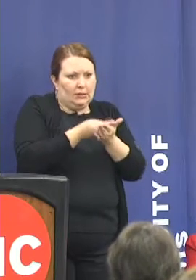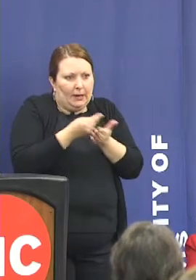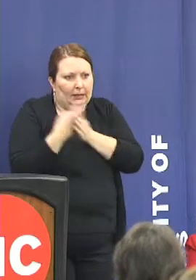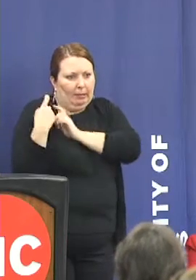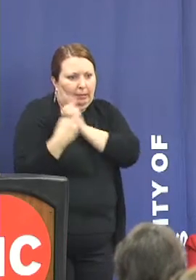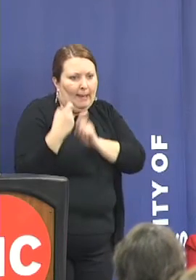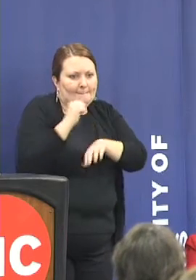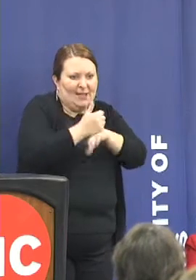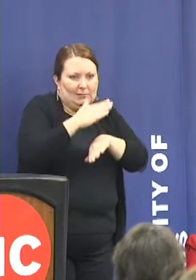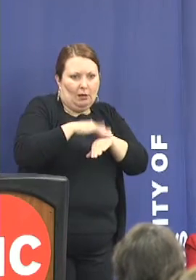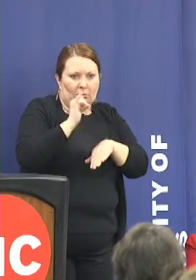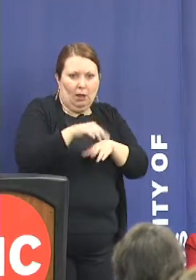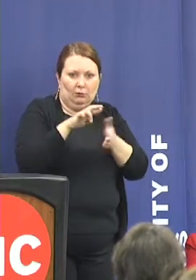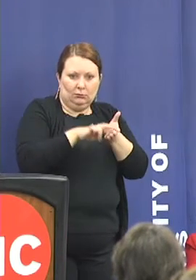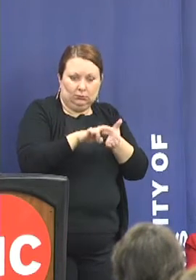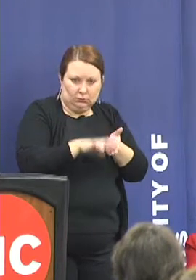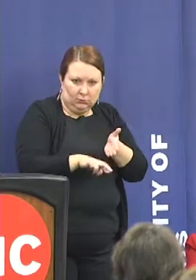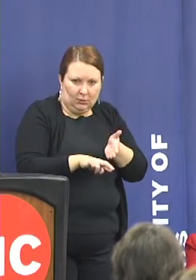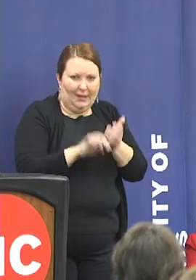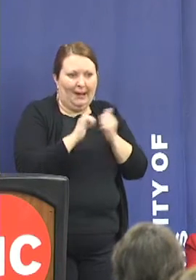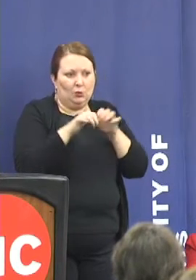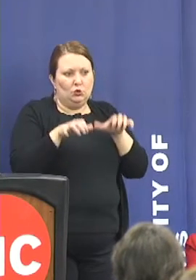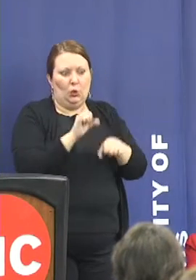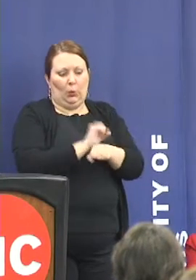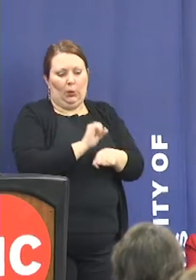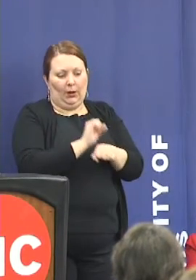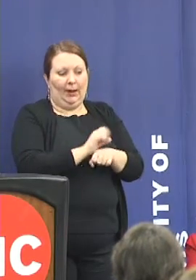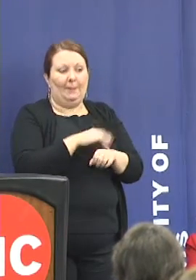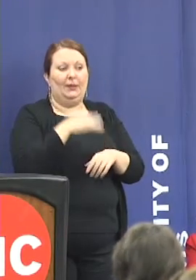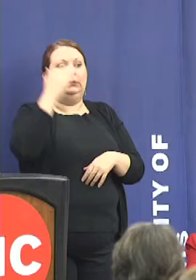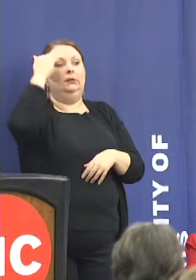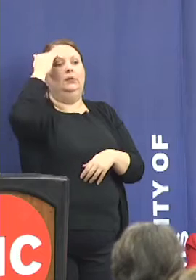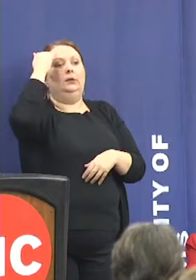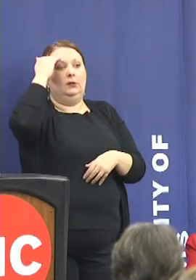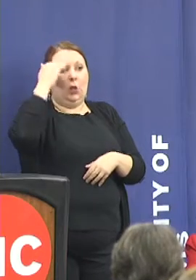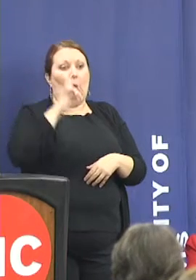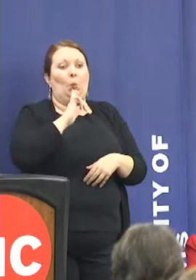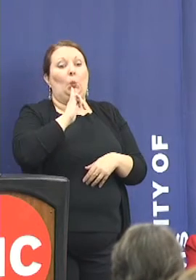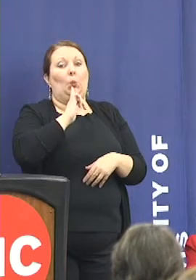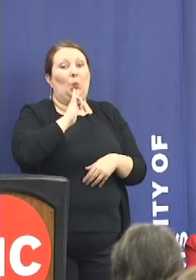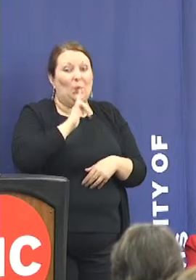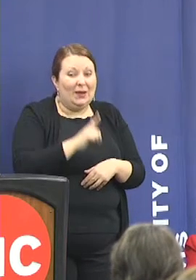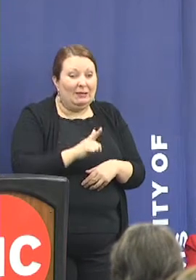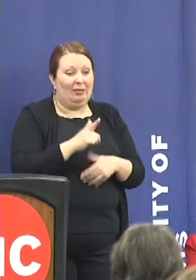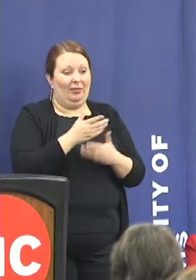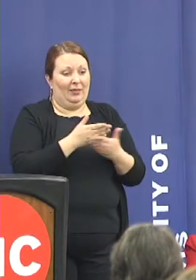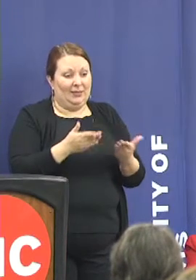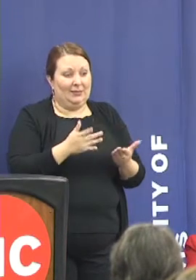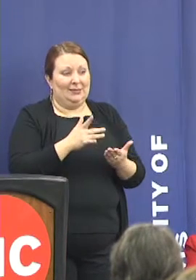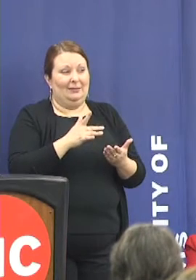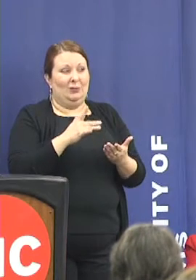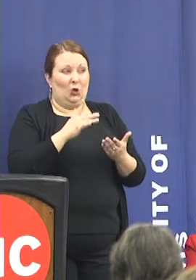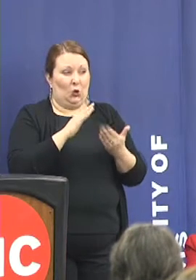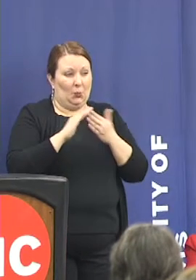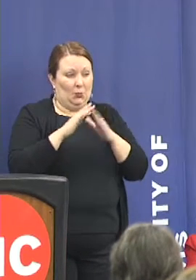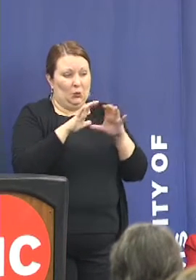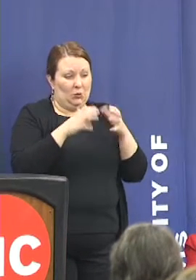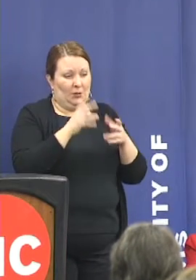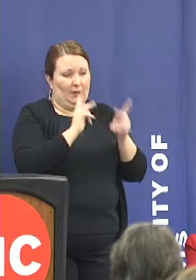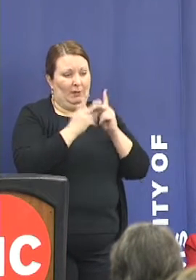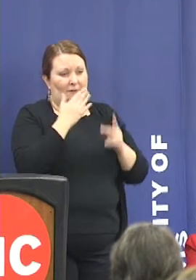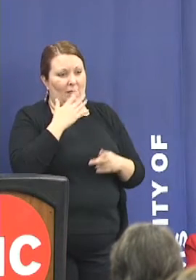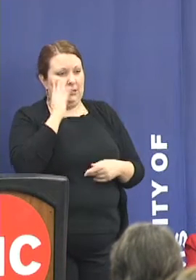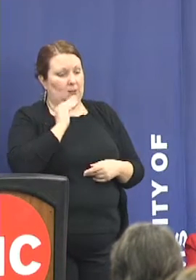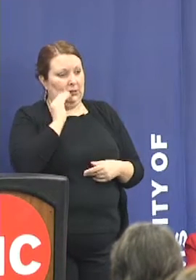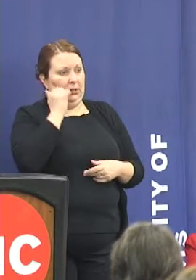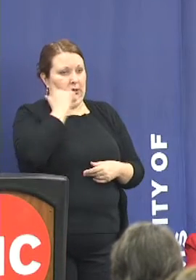distributed along those lines? How do we do that work while being cognizant of the realities that particular communities of color face on the ground